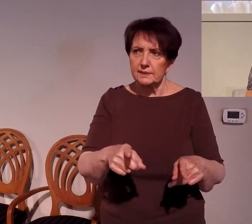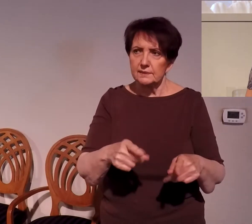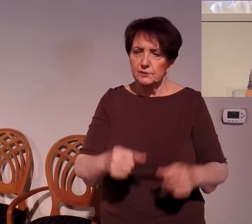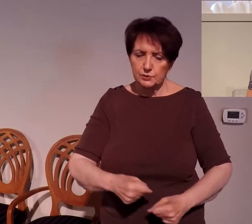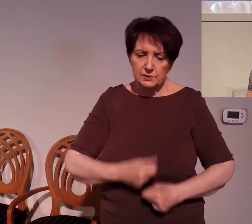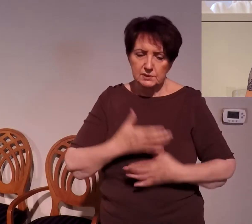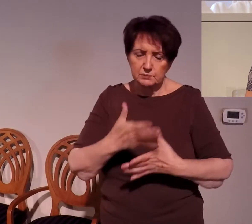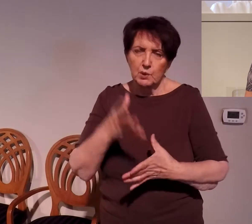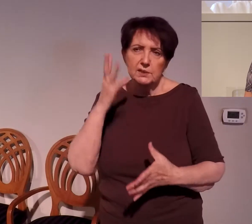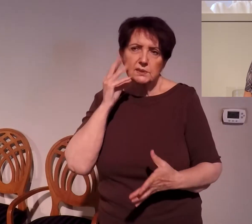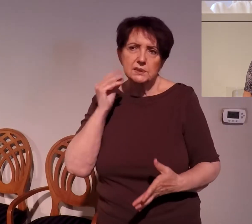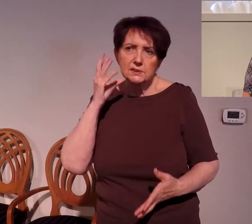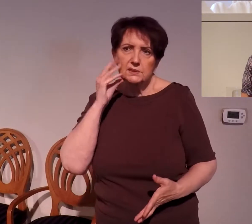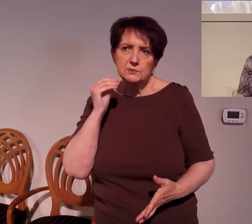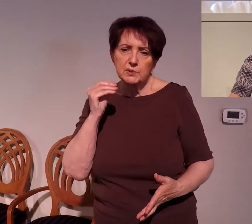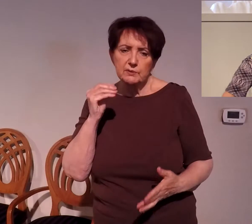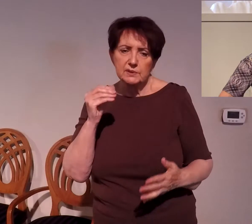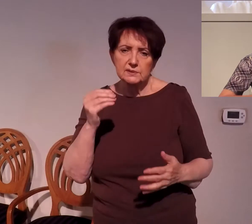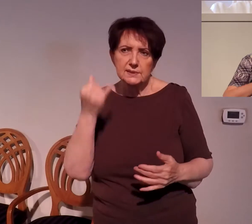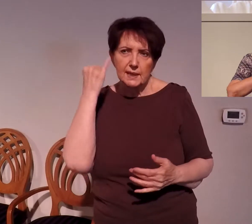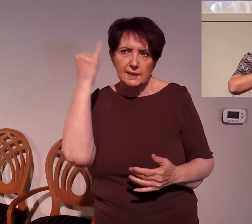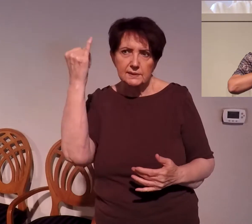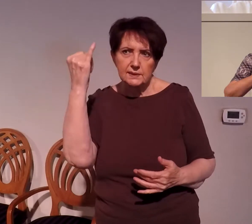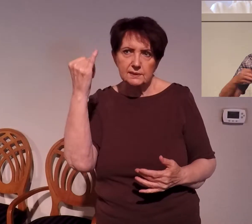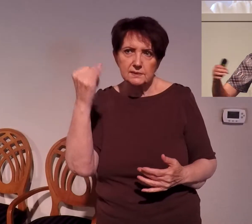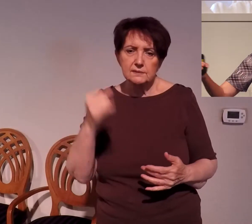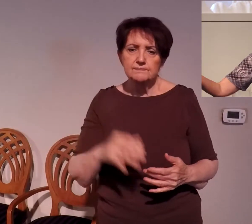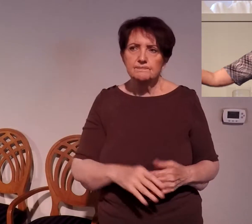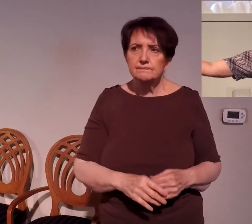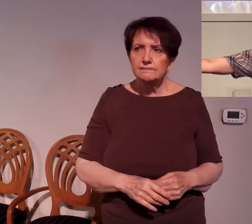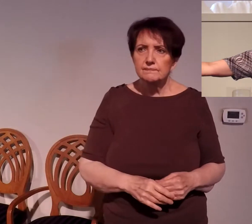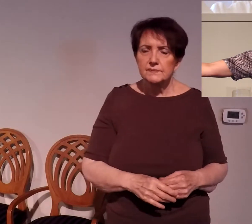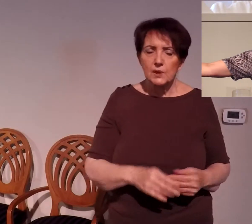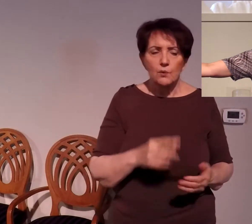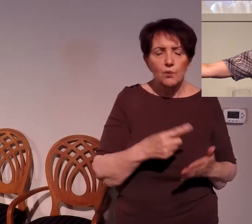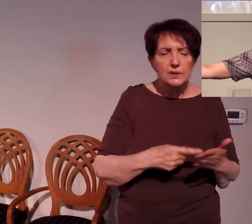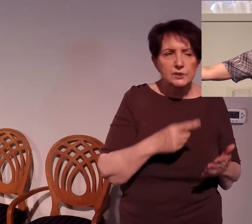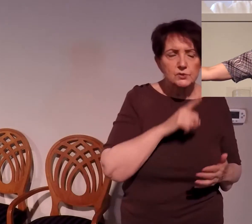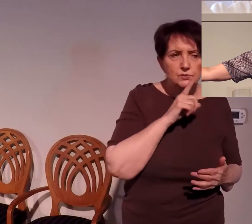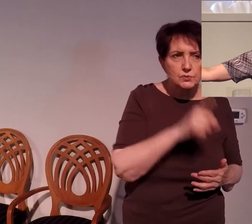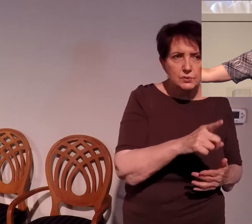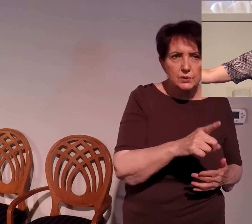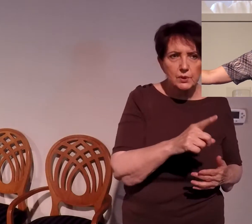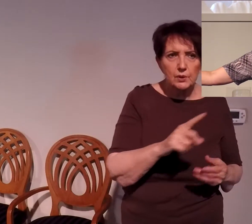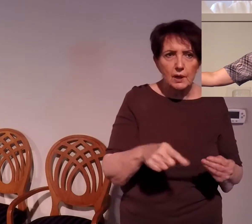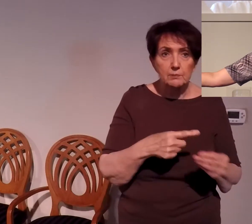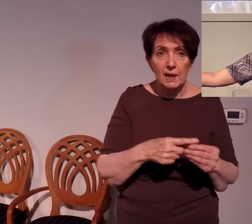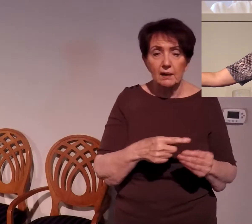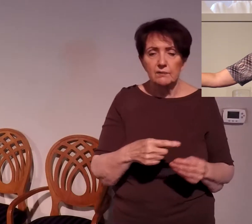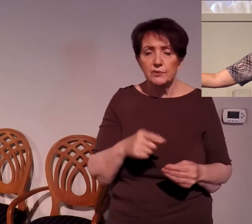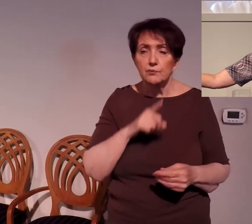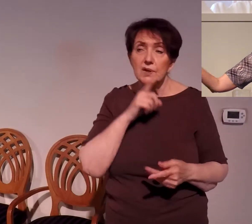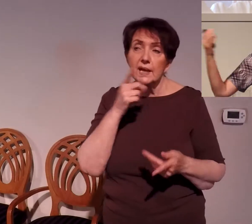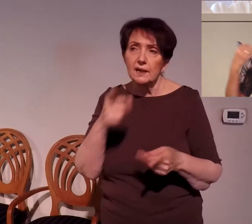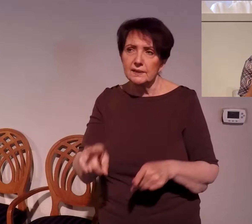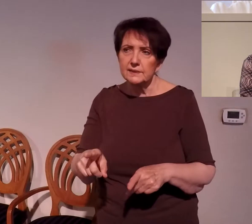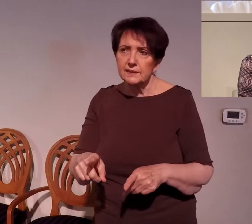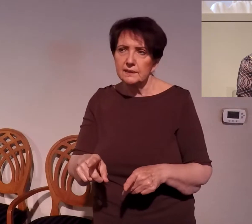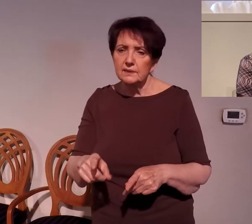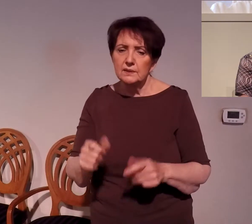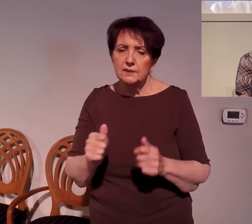and experience these ideas about what is true about the transcendent reality,